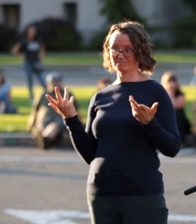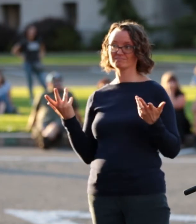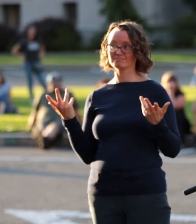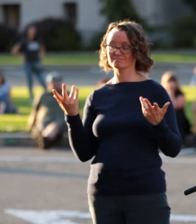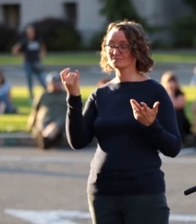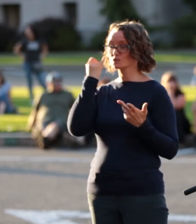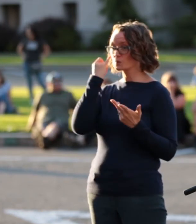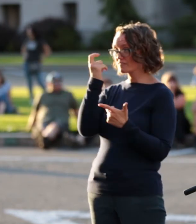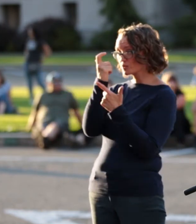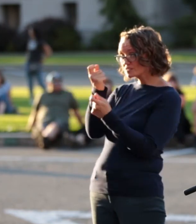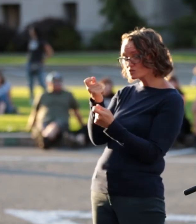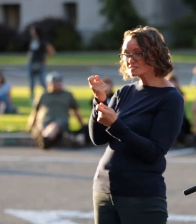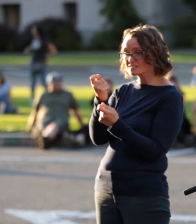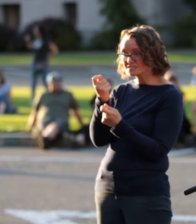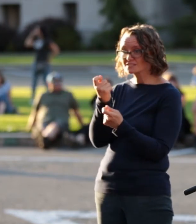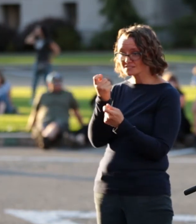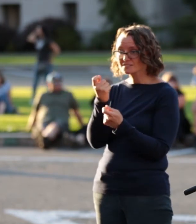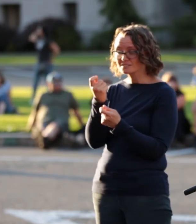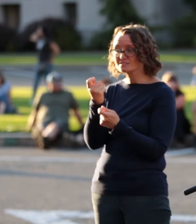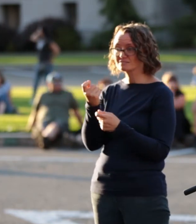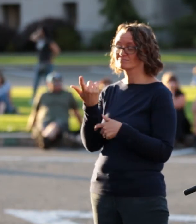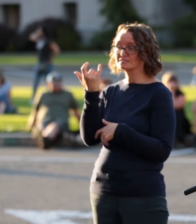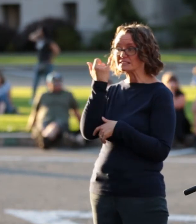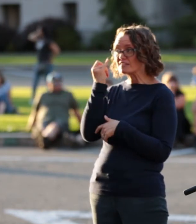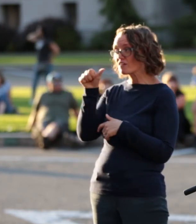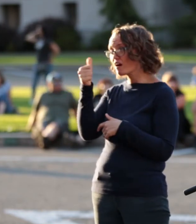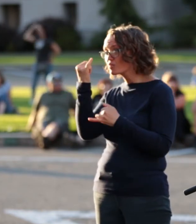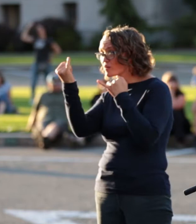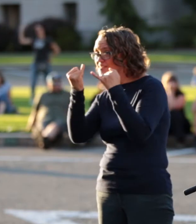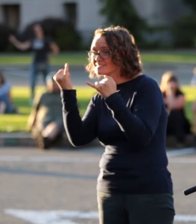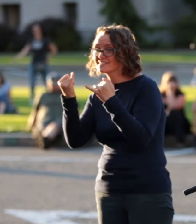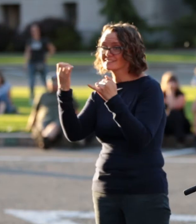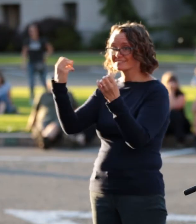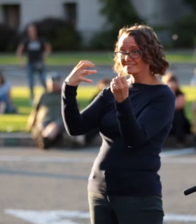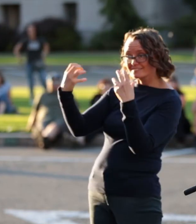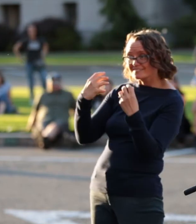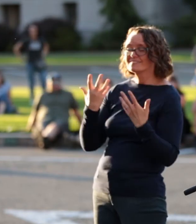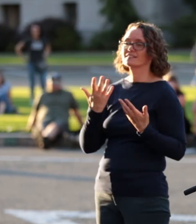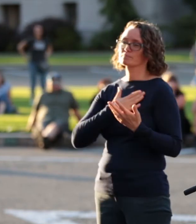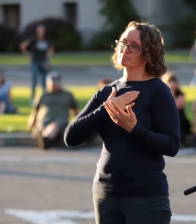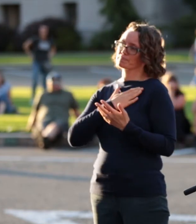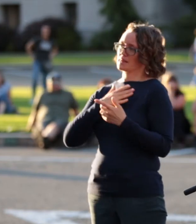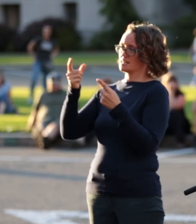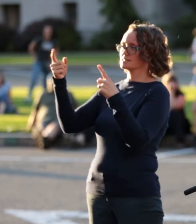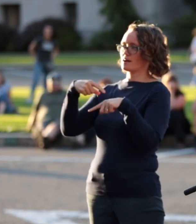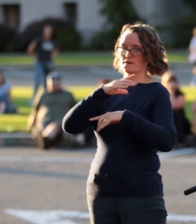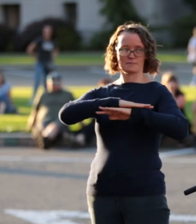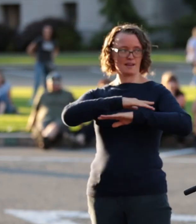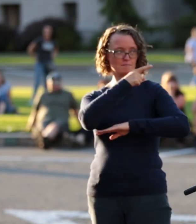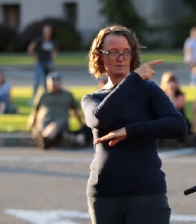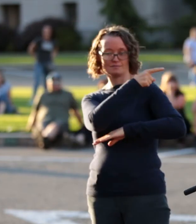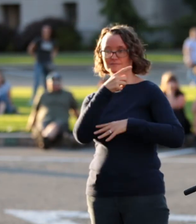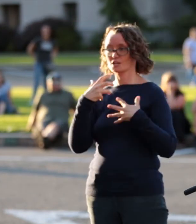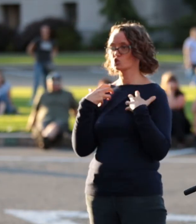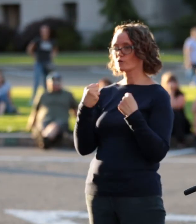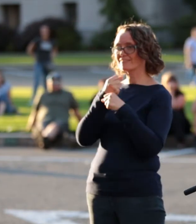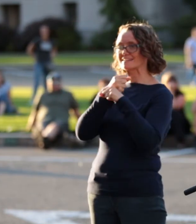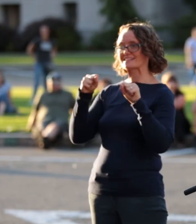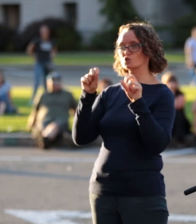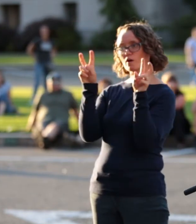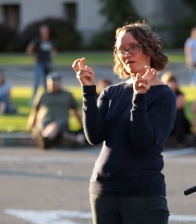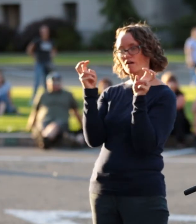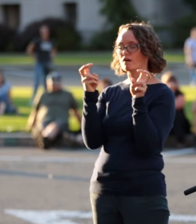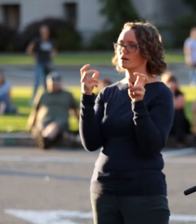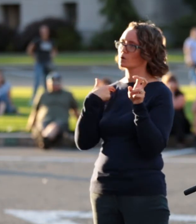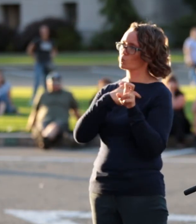in any of these activities or have additional ideas, please stop by the Strengthening Sanctuary table and leave your contact information. We